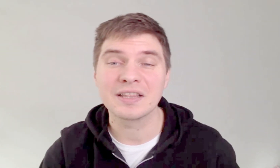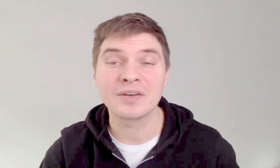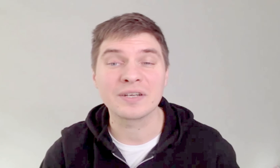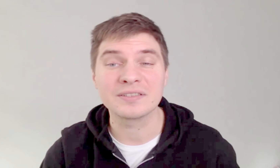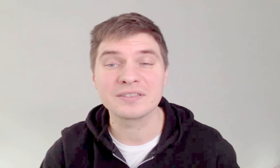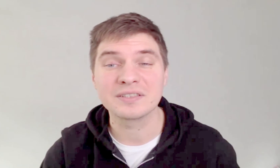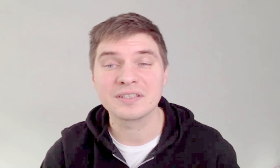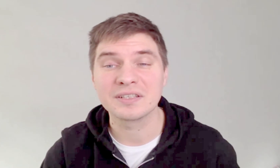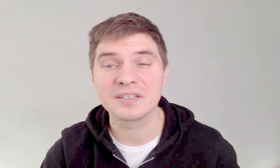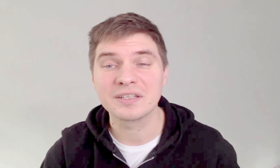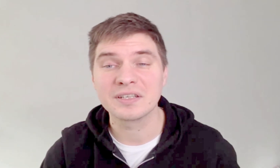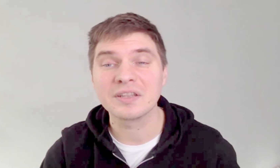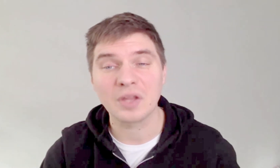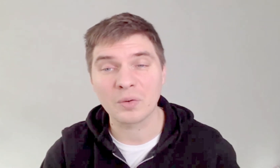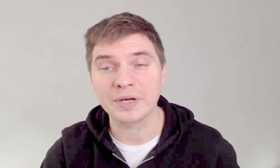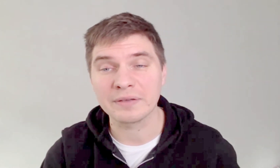there is no grief.